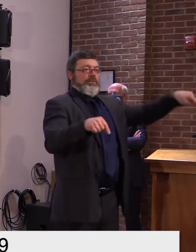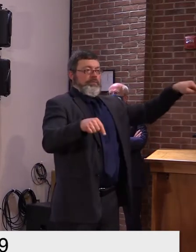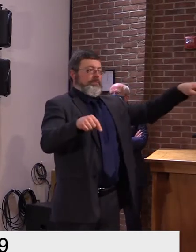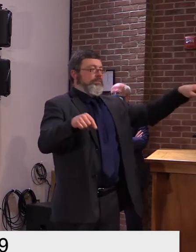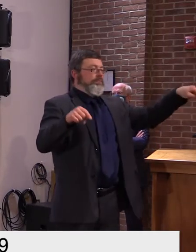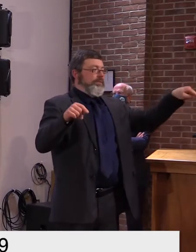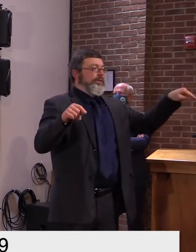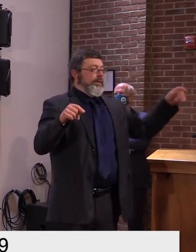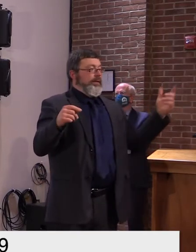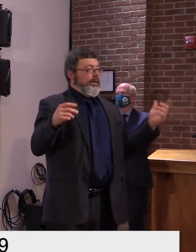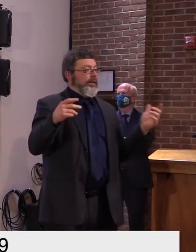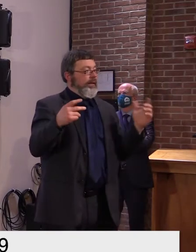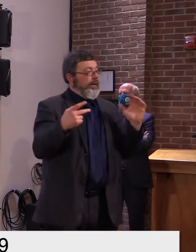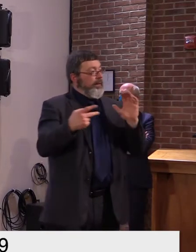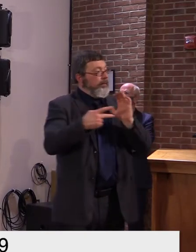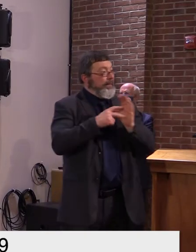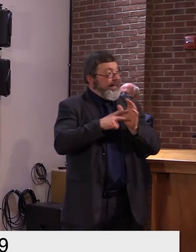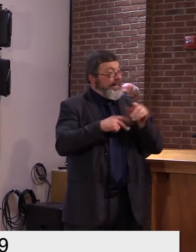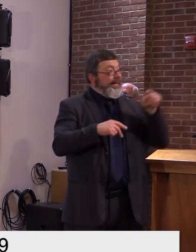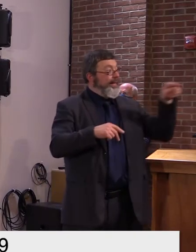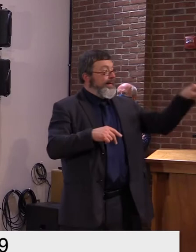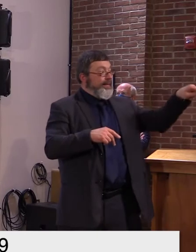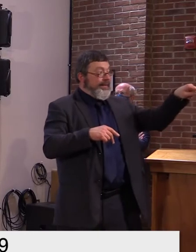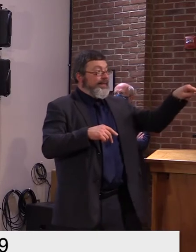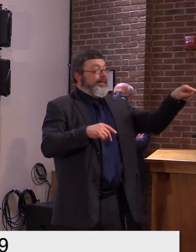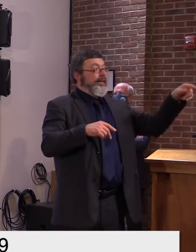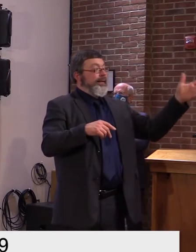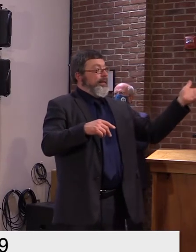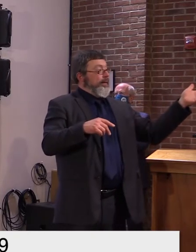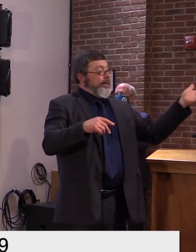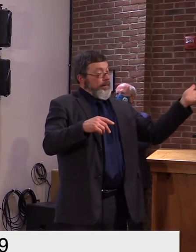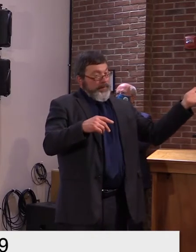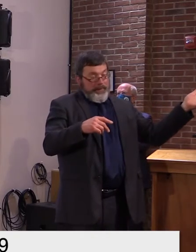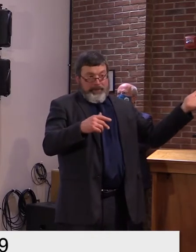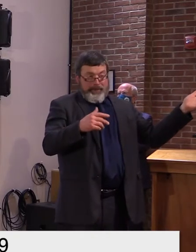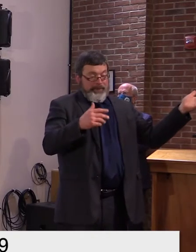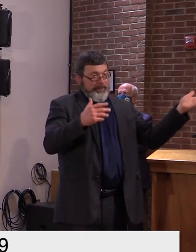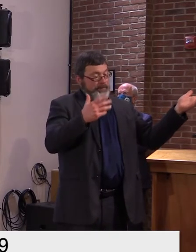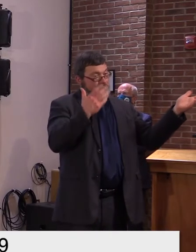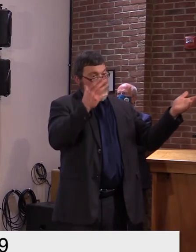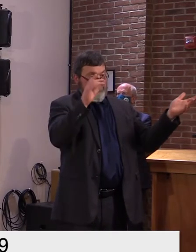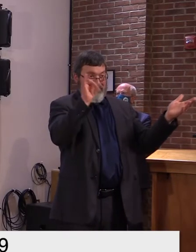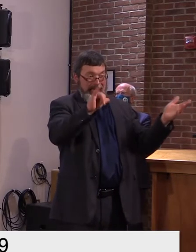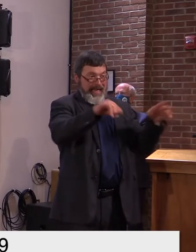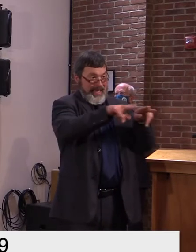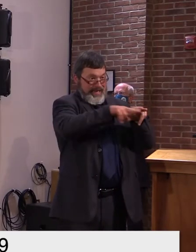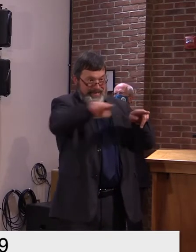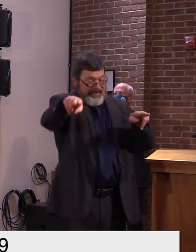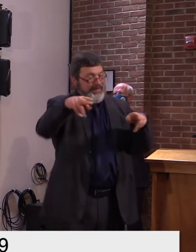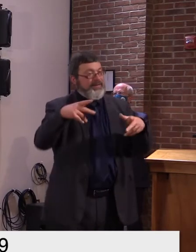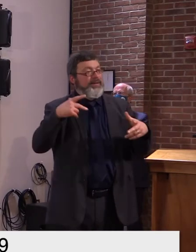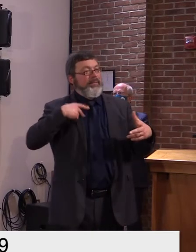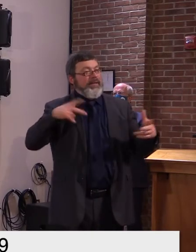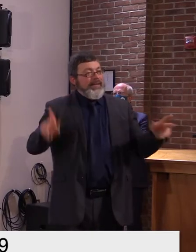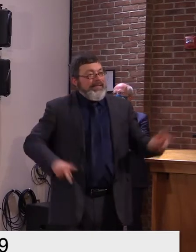infusion site. So there's been a reluctance to do that, and with the lack